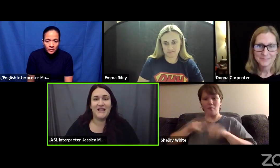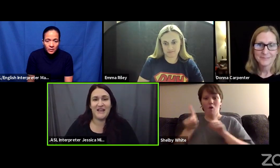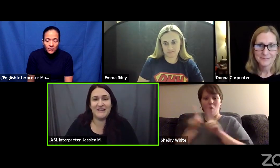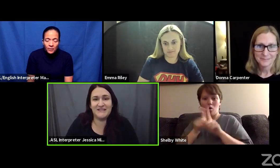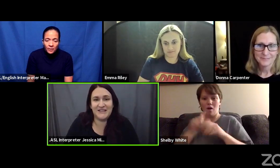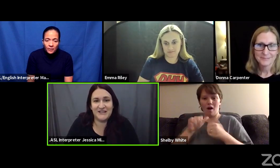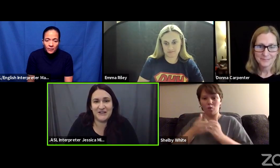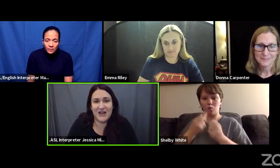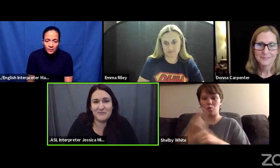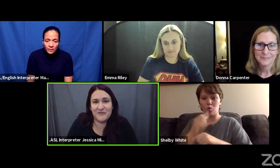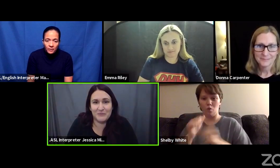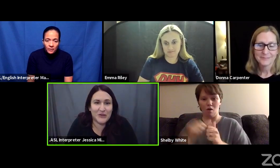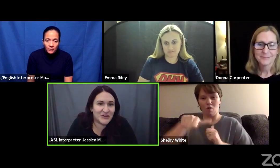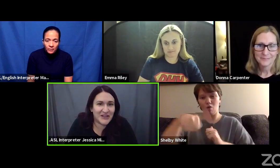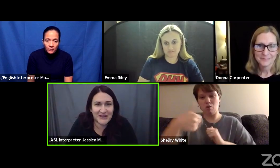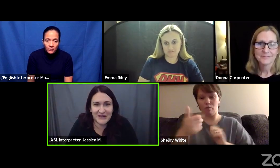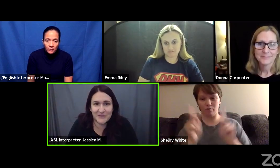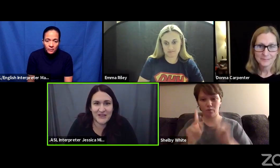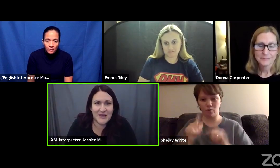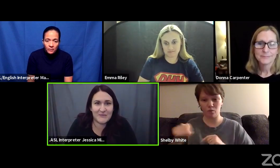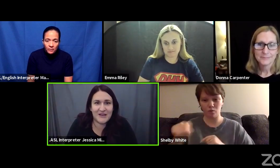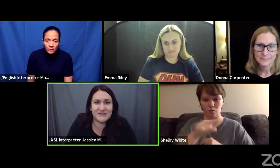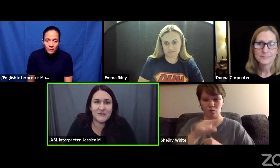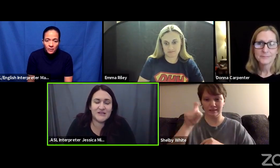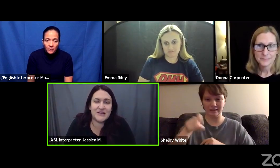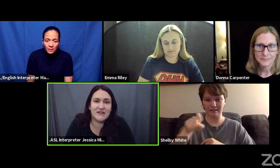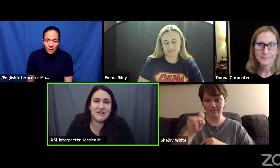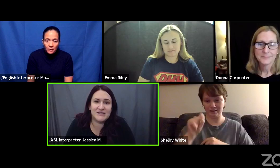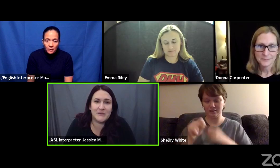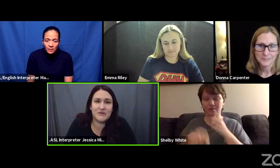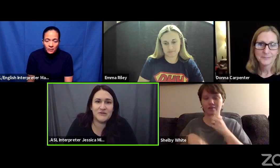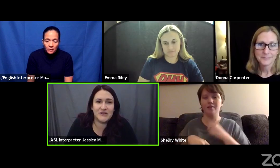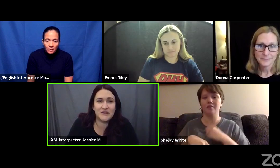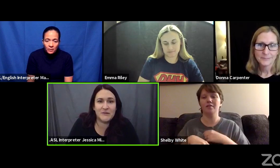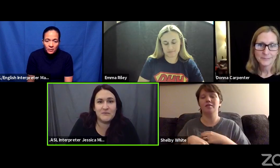pro-tactile. And I'm learning kind of with them. And so it's kind